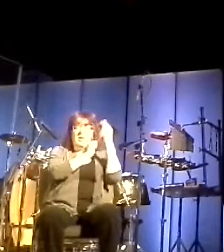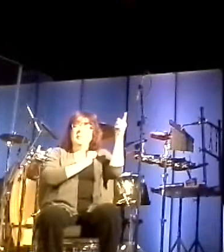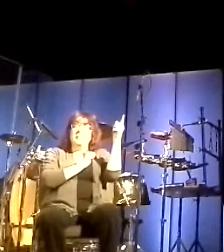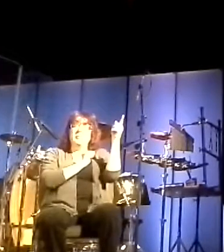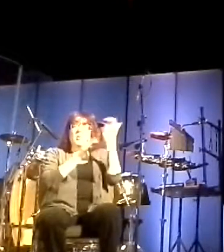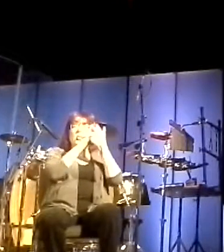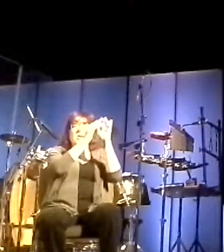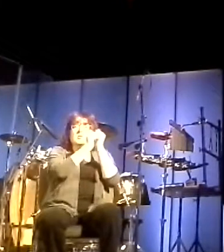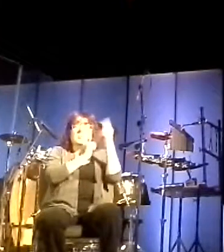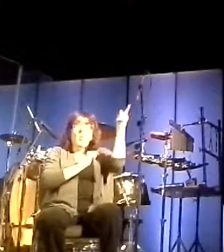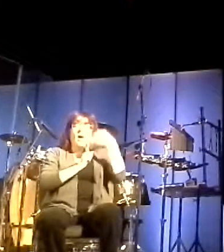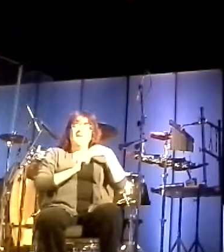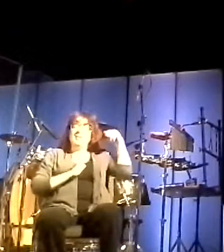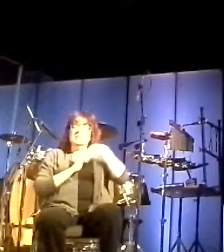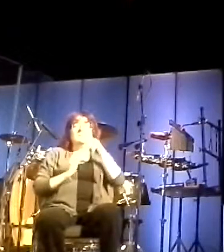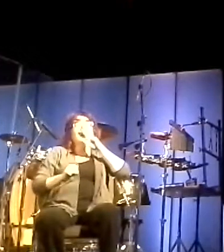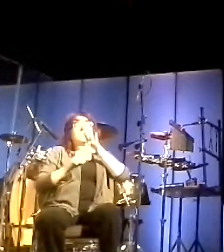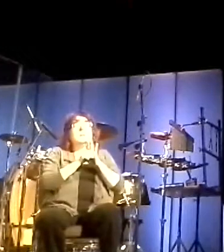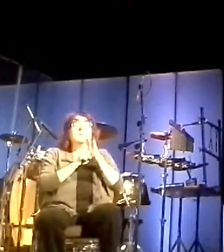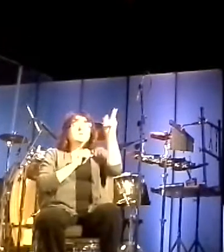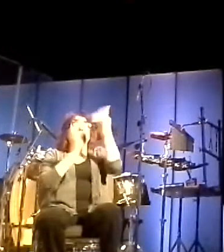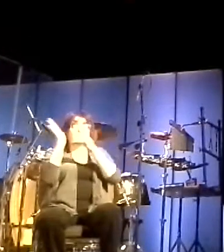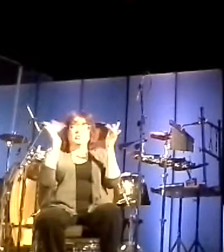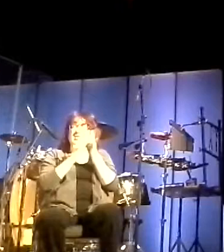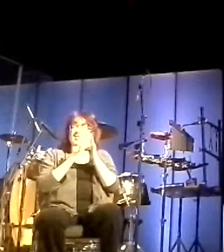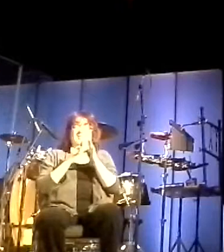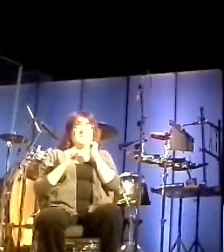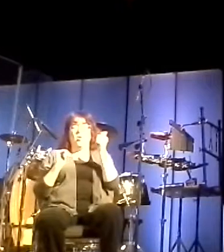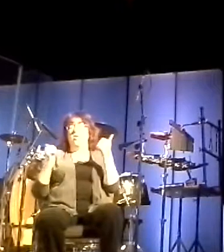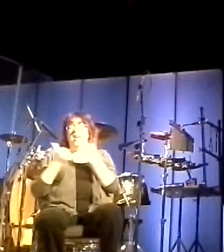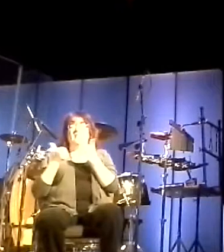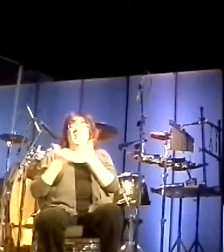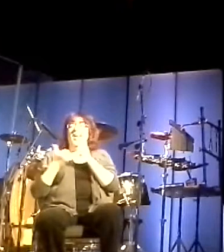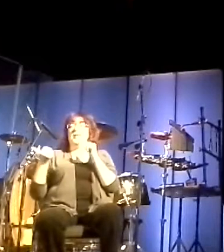Are you in a relationship, a deep commitment to Jesus? No more games